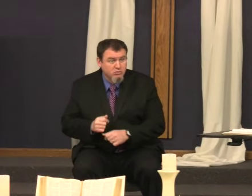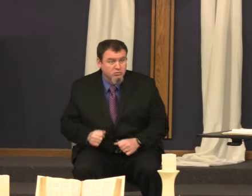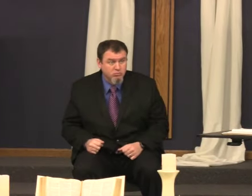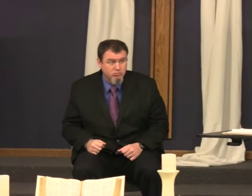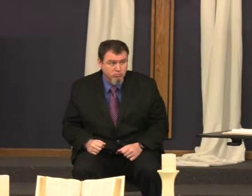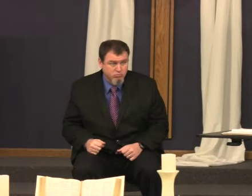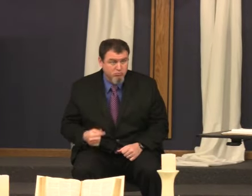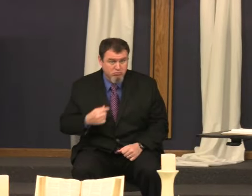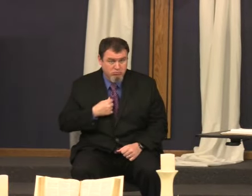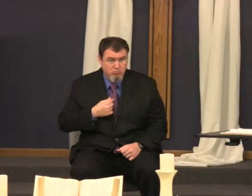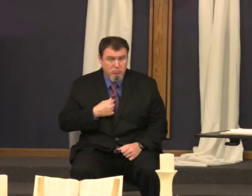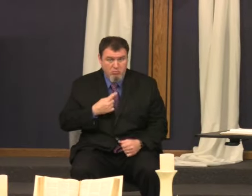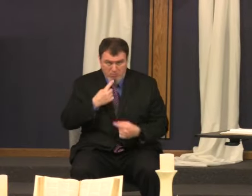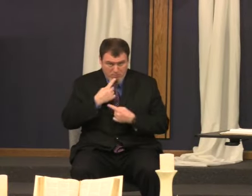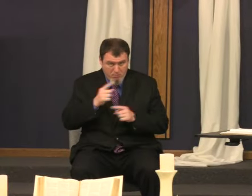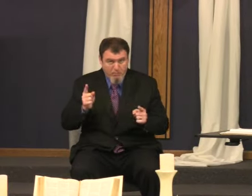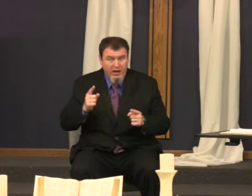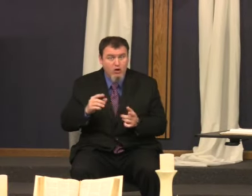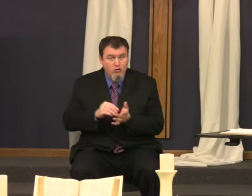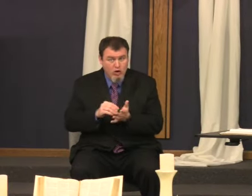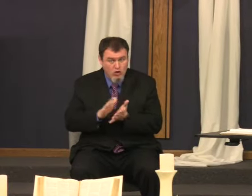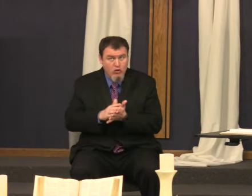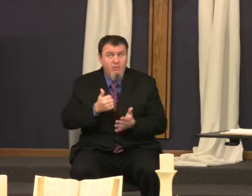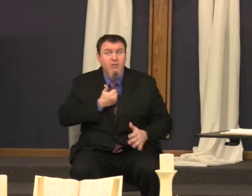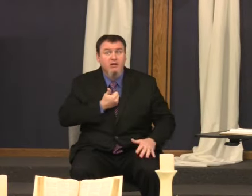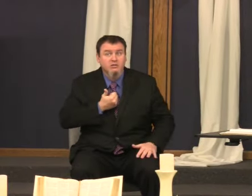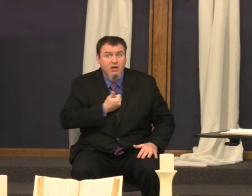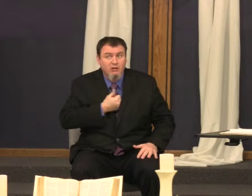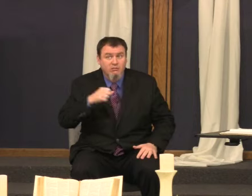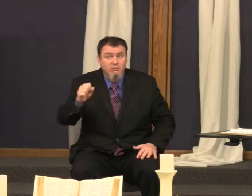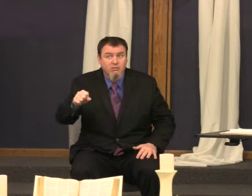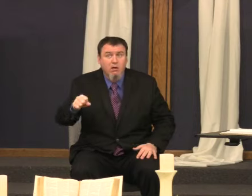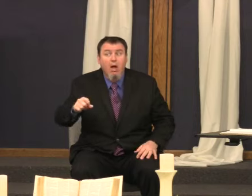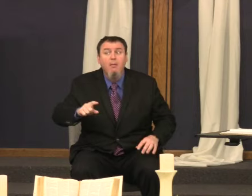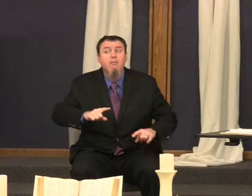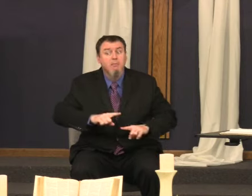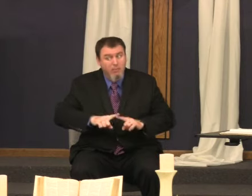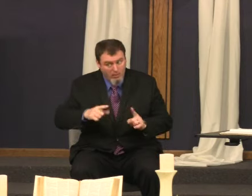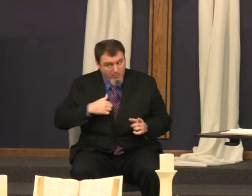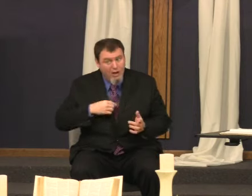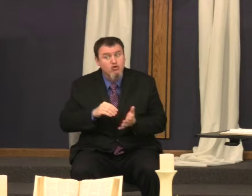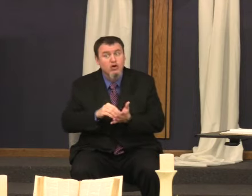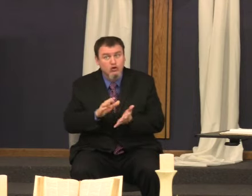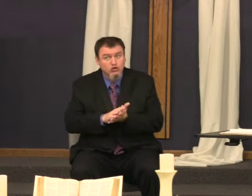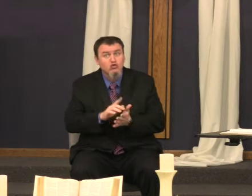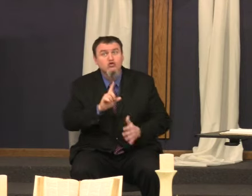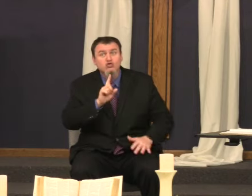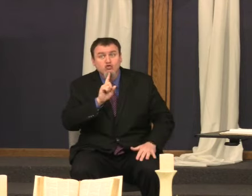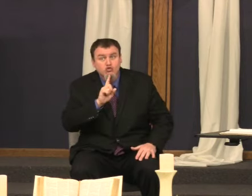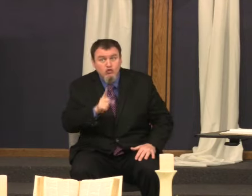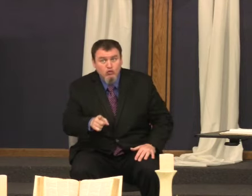"You're right. But my record is true.